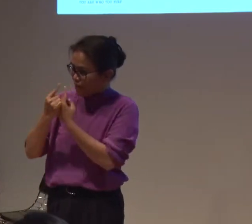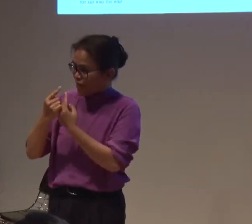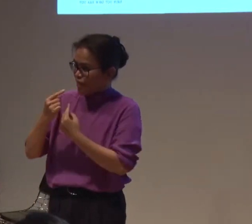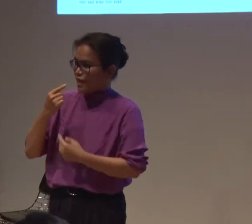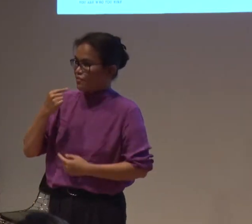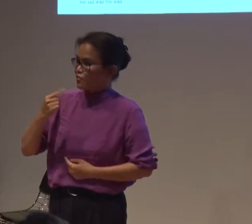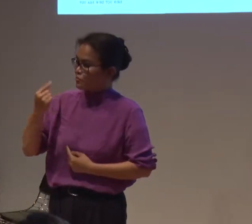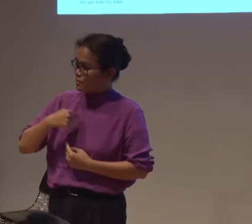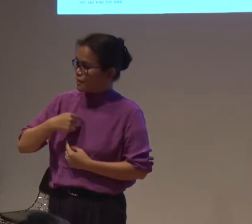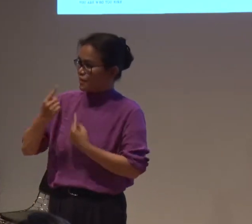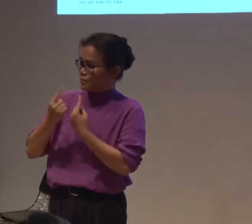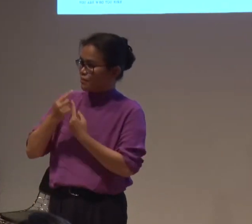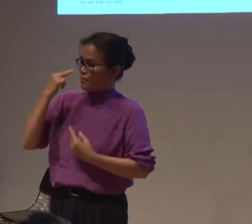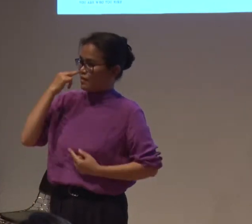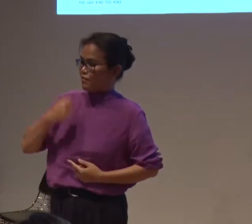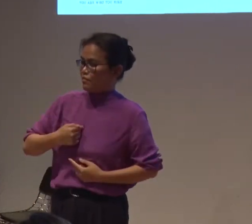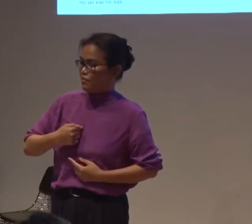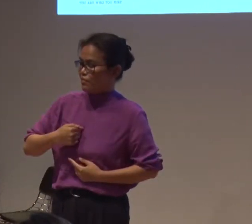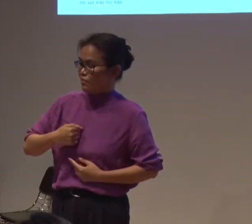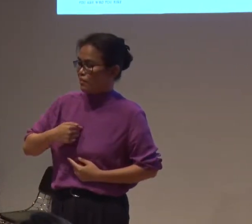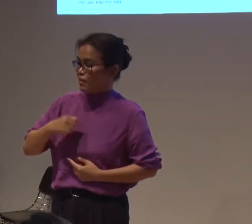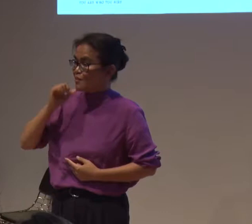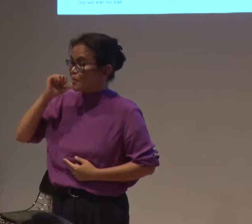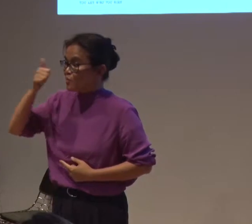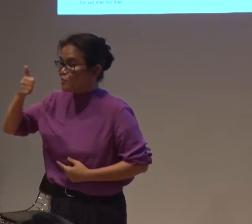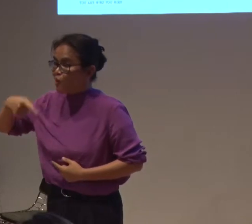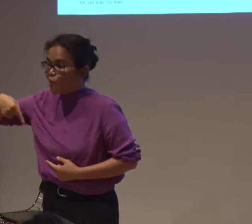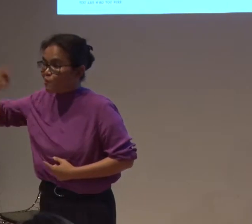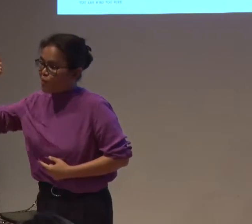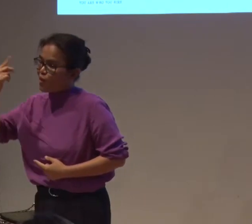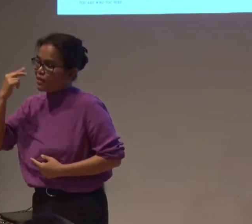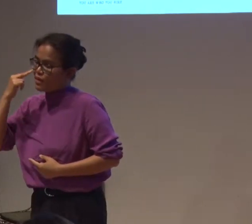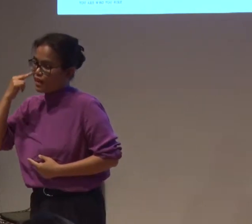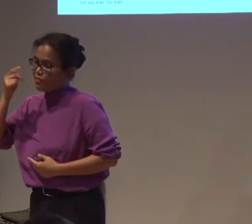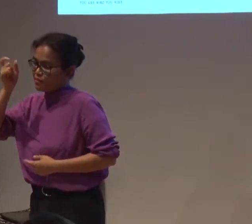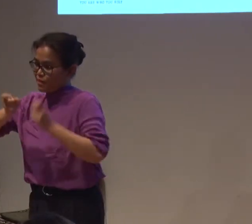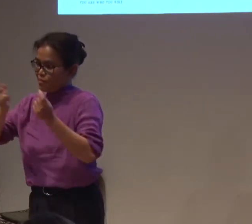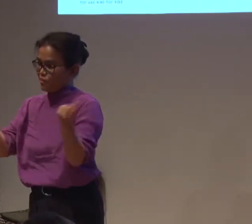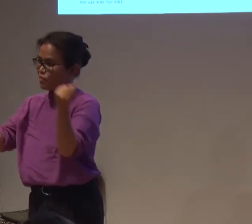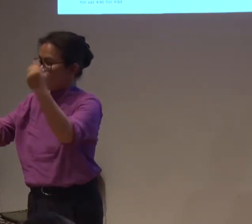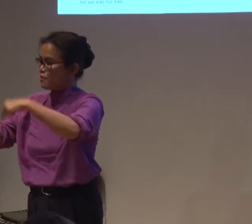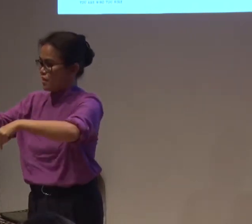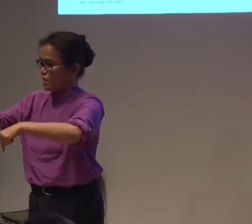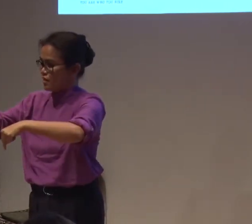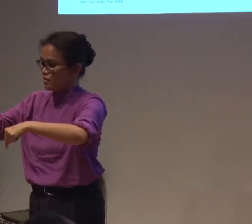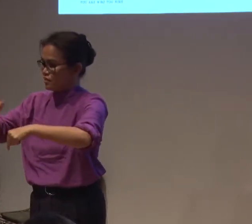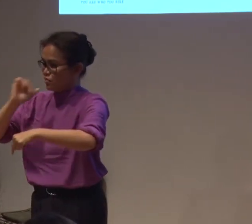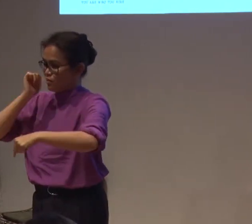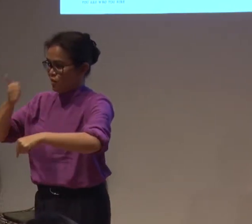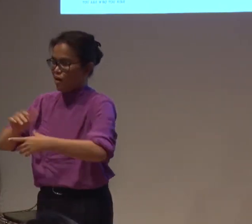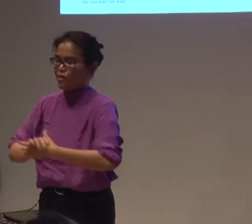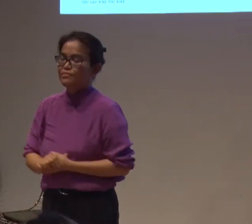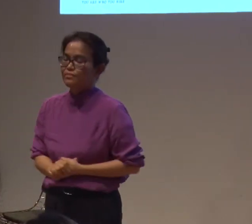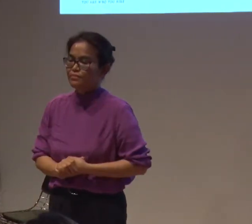And I'm just one deaf person and tomorrow you might meet other deaf people. can guarantee